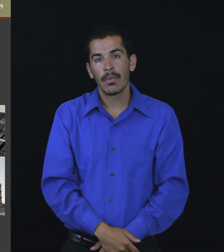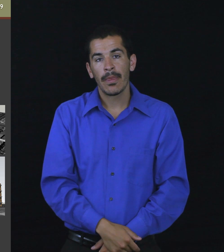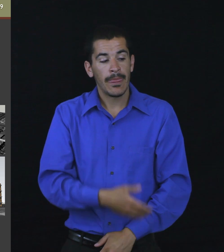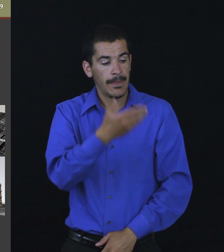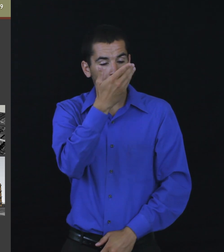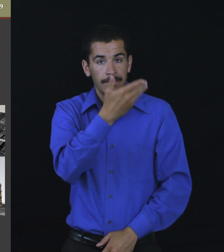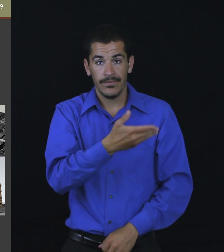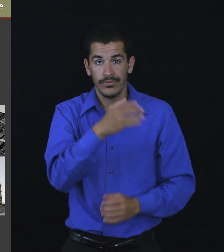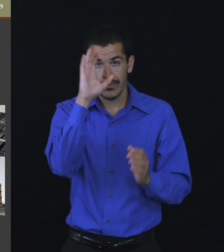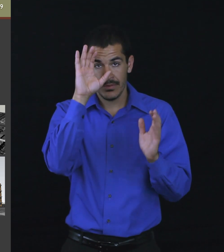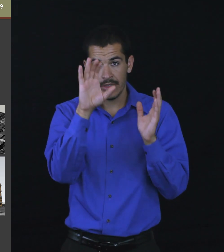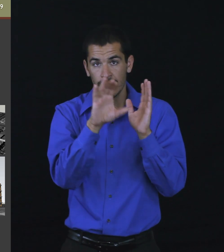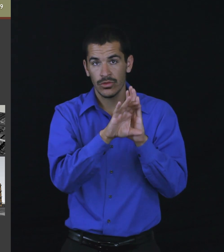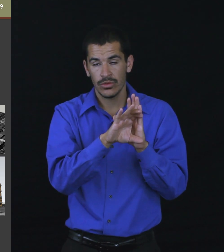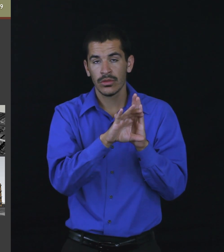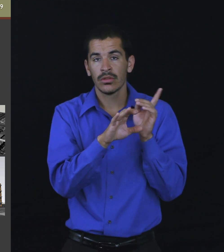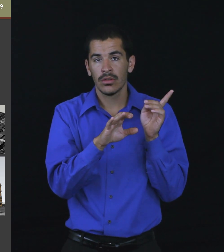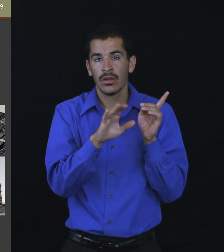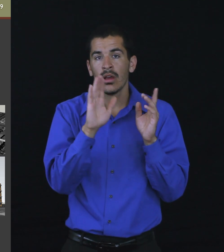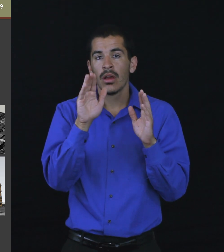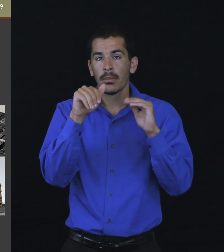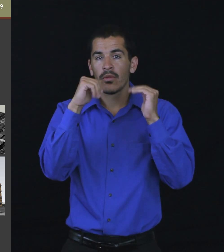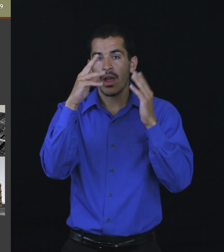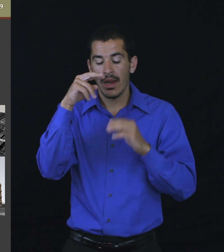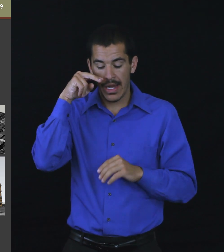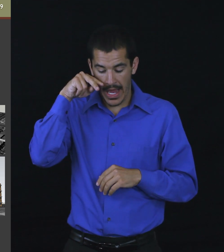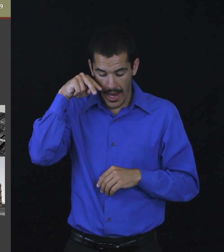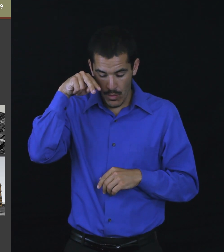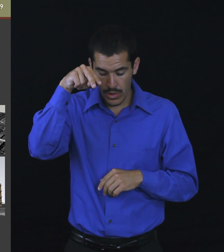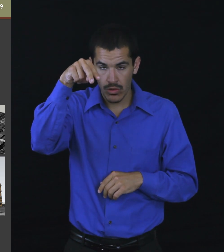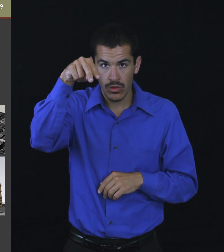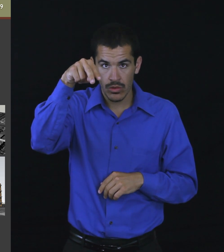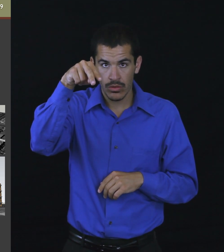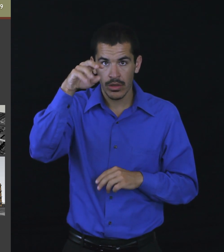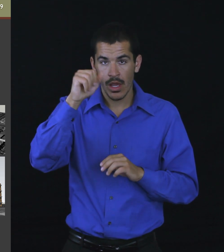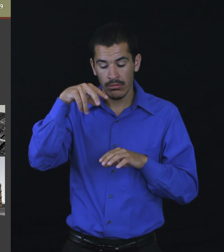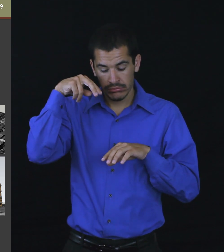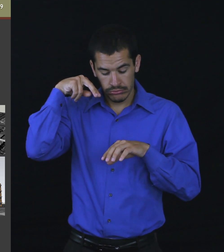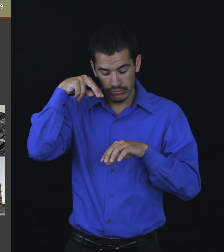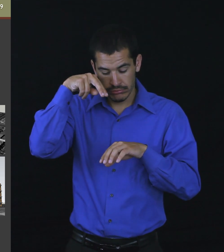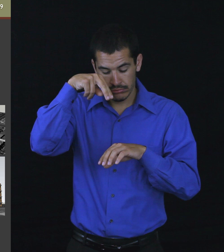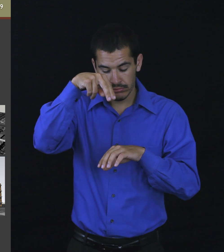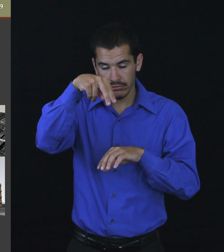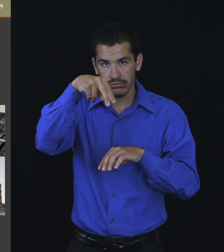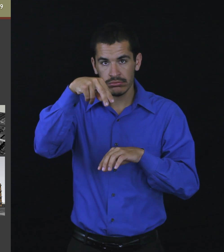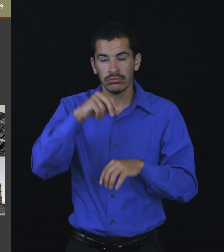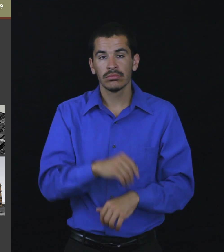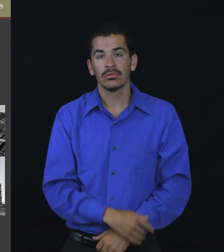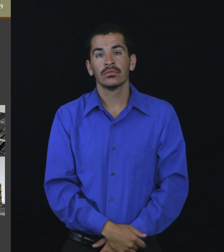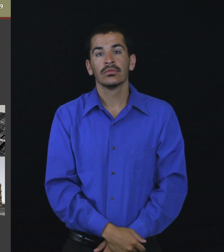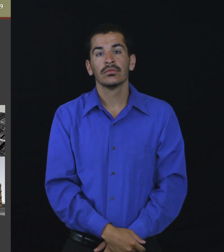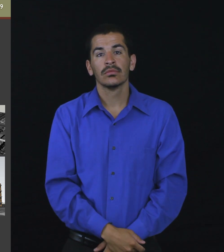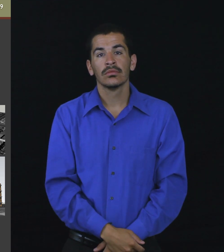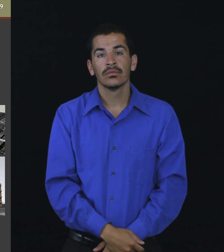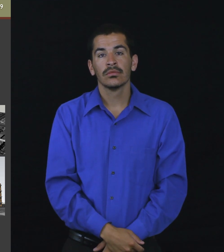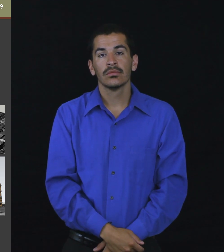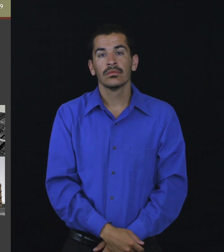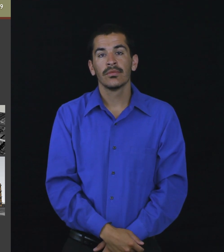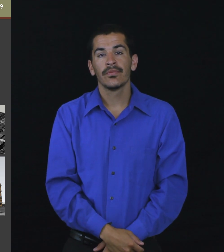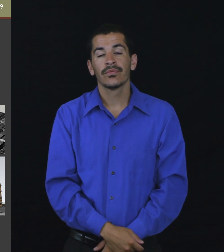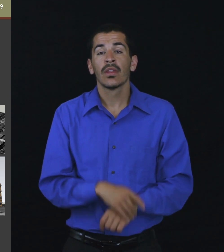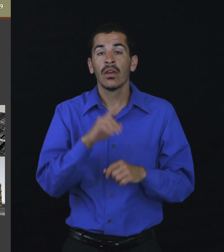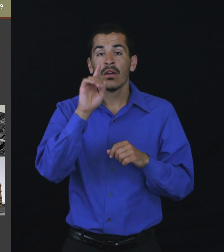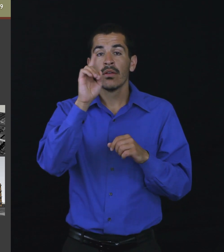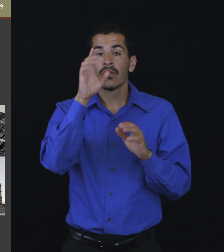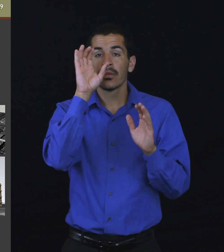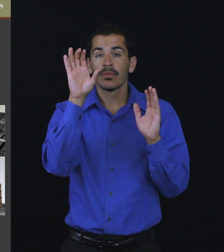These images give aerial views of the proposed building. The